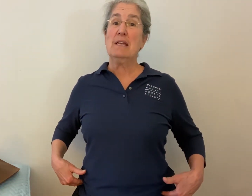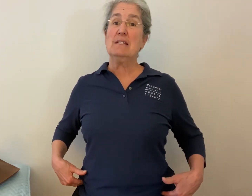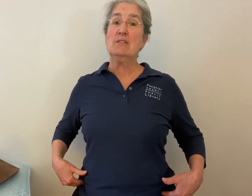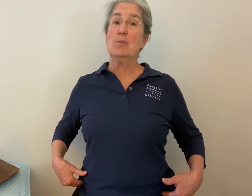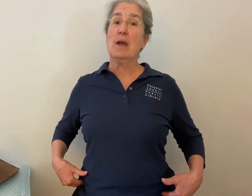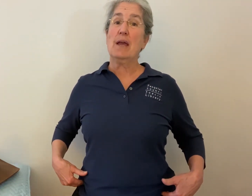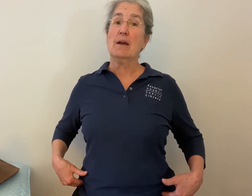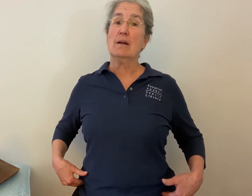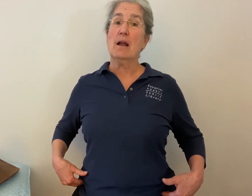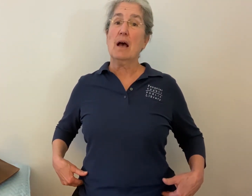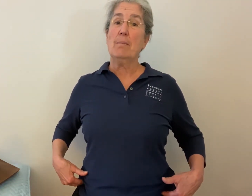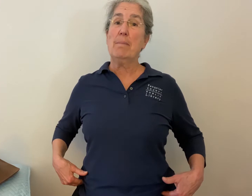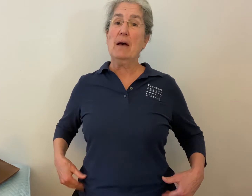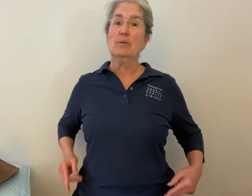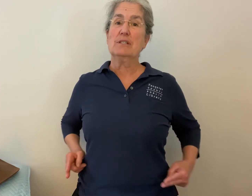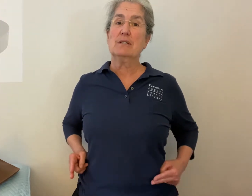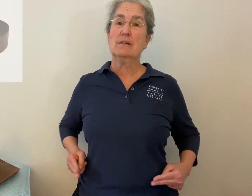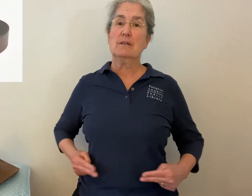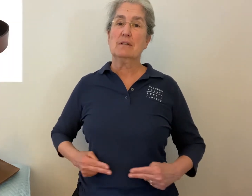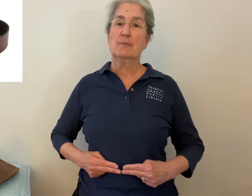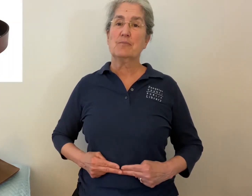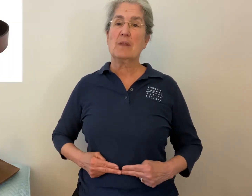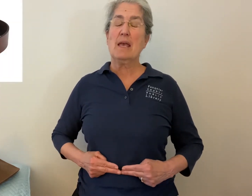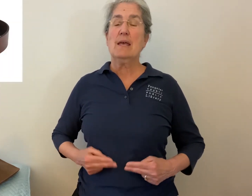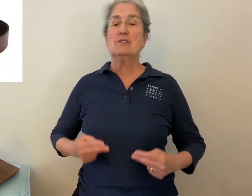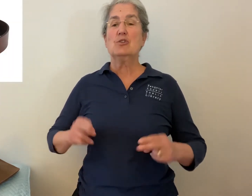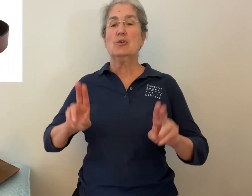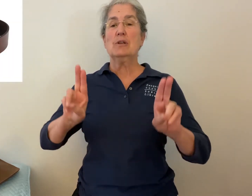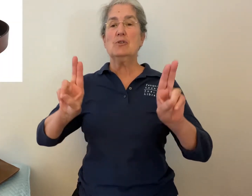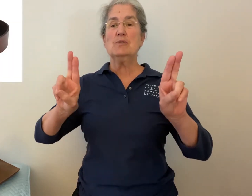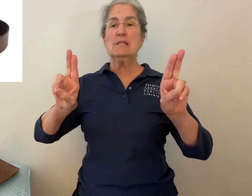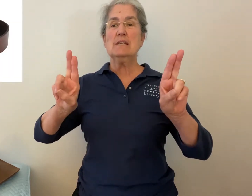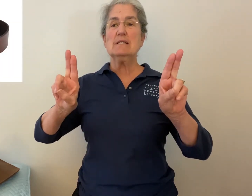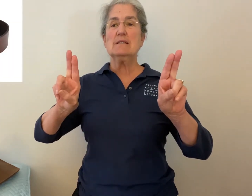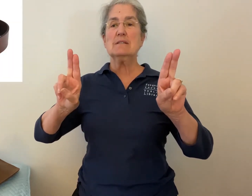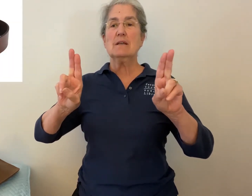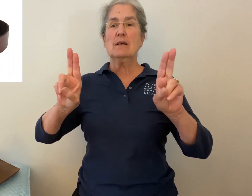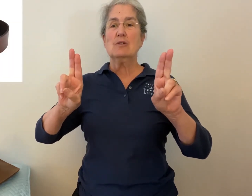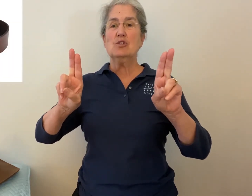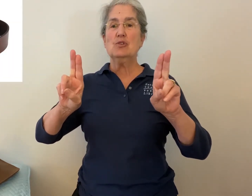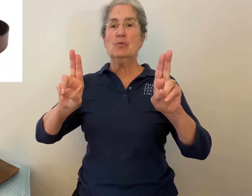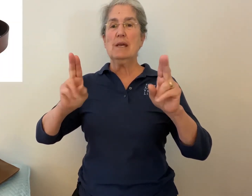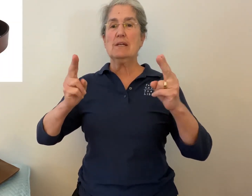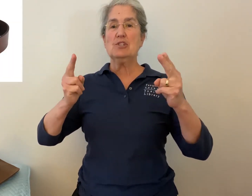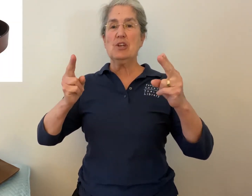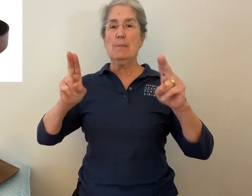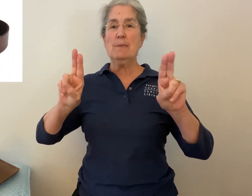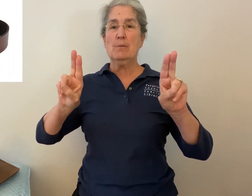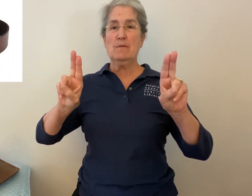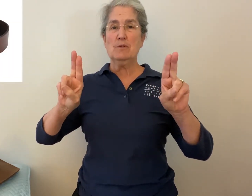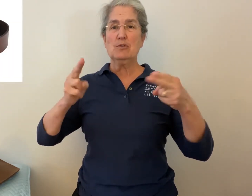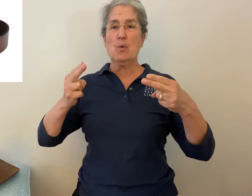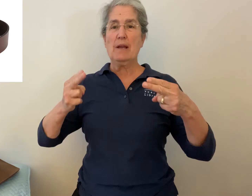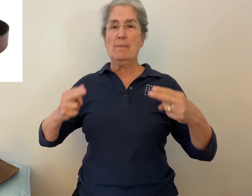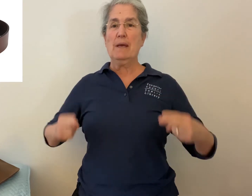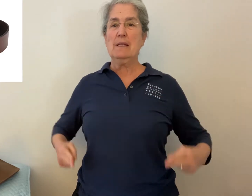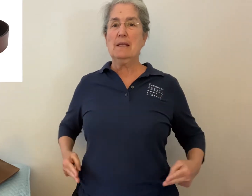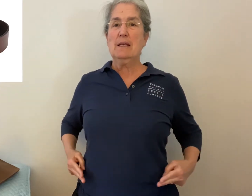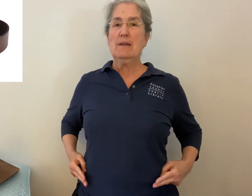need to wear a belt. So you're going to use this U hand shape that we've used quite a bit. Your